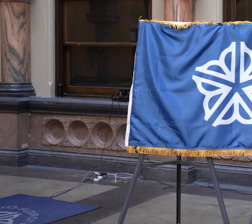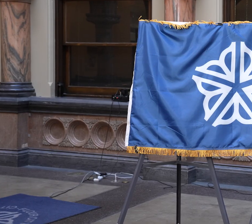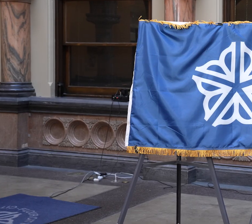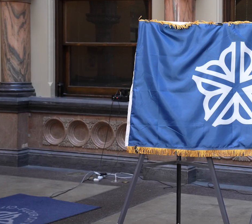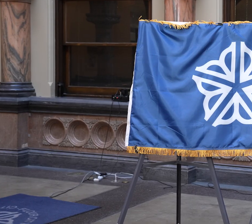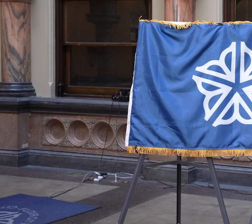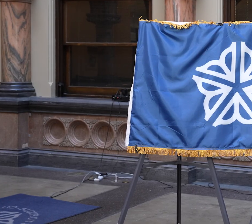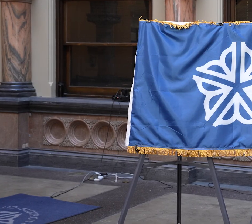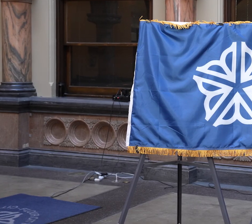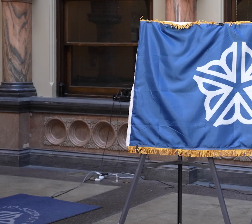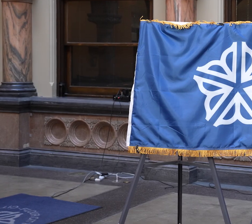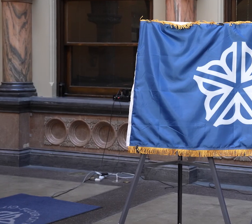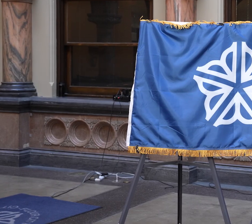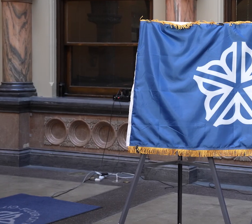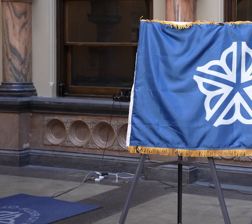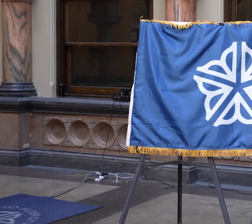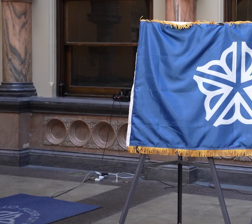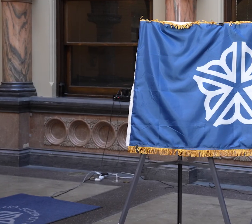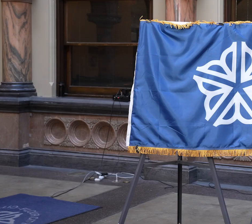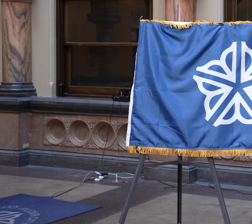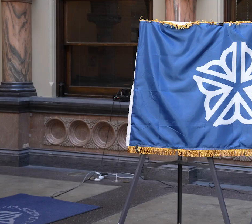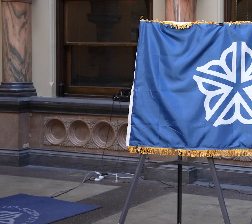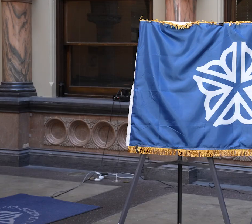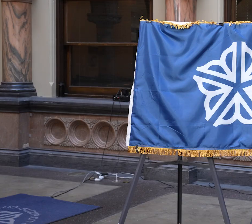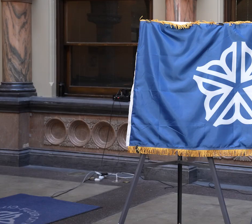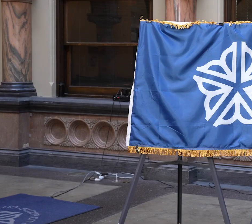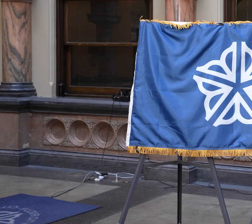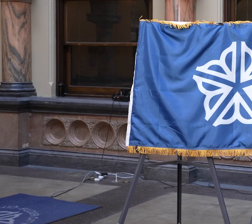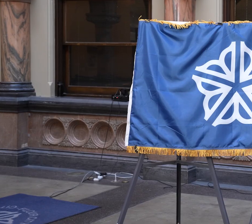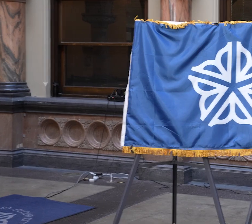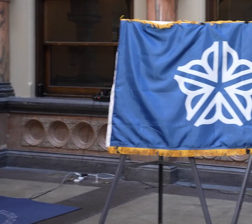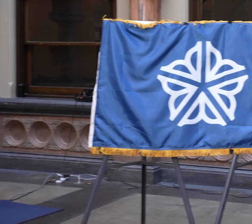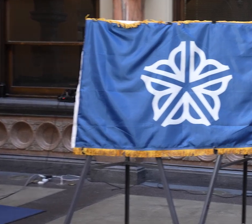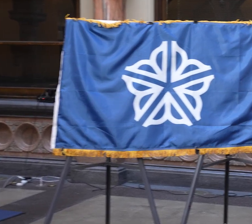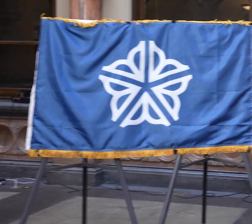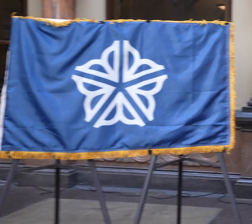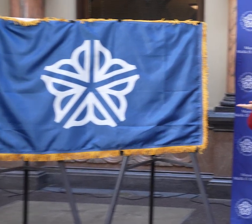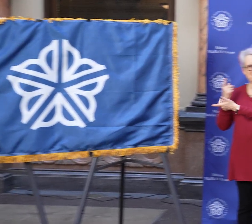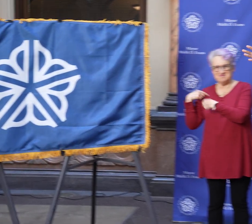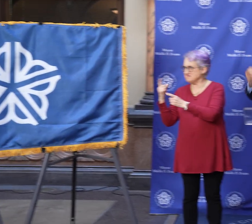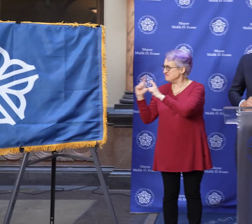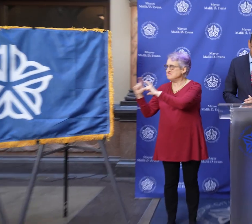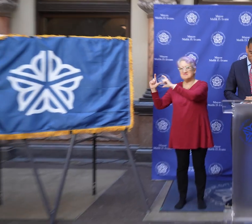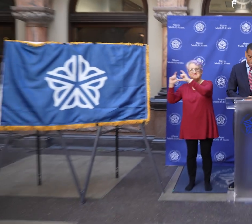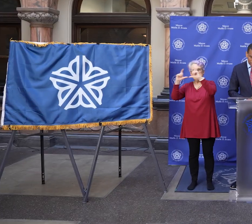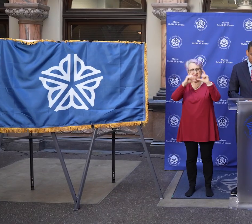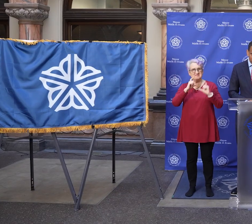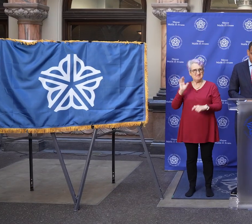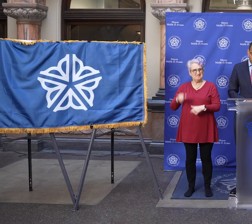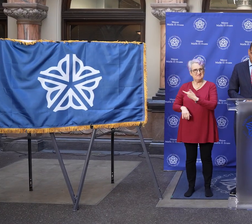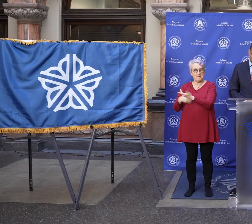So I know a lot of you probably assumed our official flag was the version of the city mark anyway. Most folks already thought this was our official city